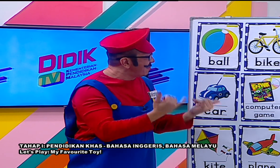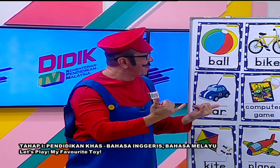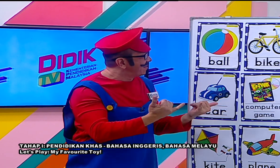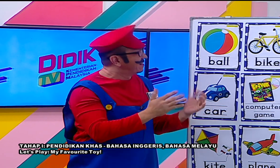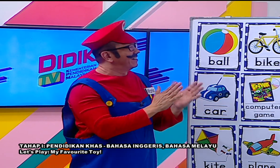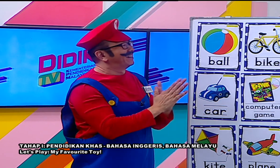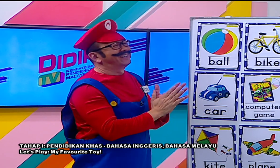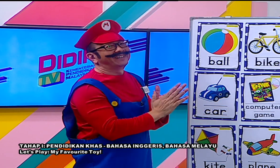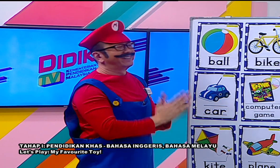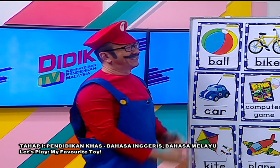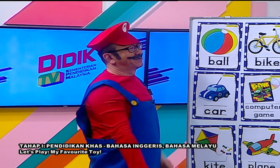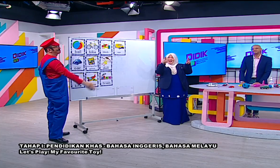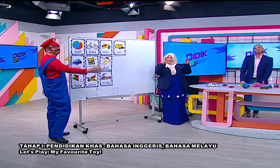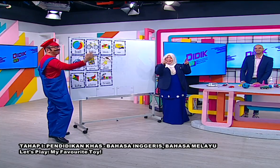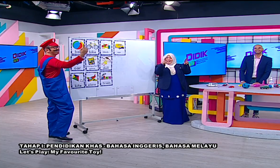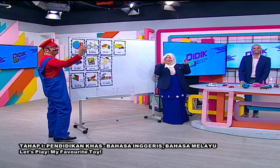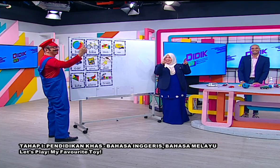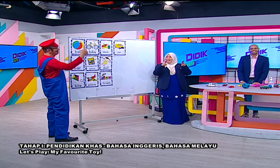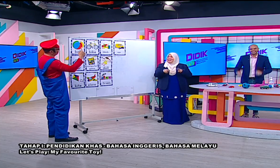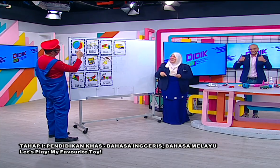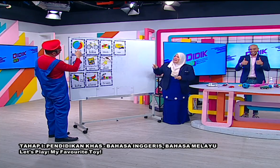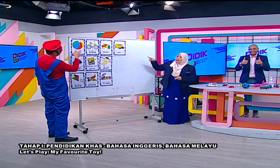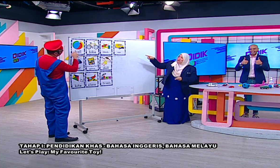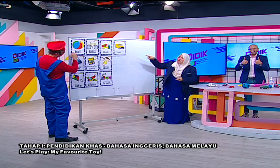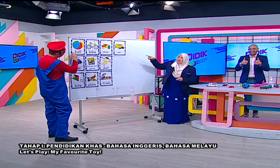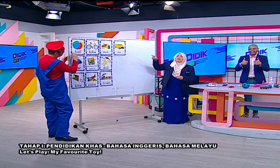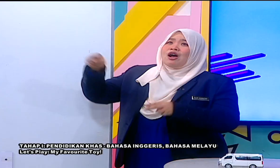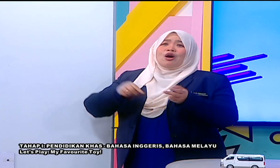start now? Okay, ready?